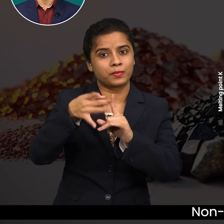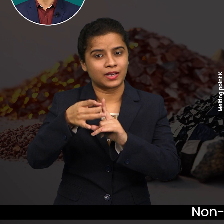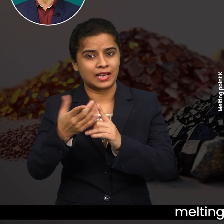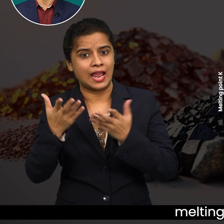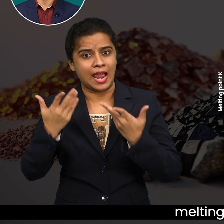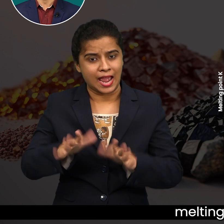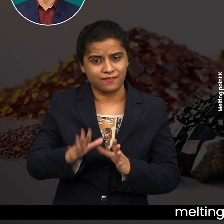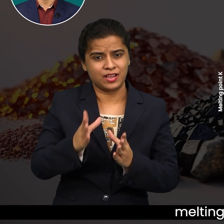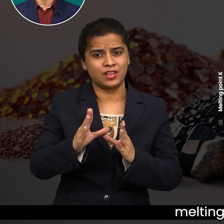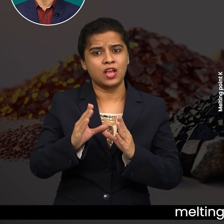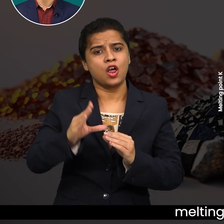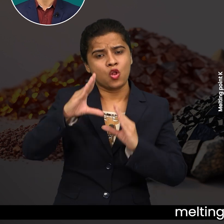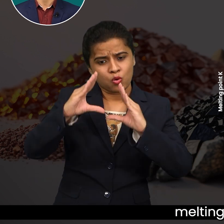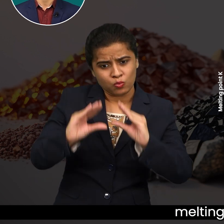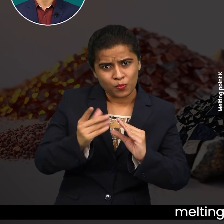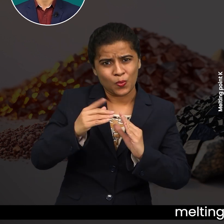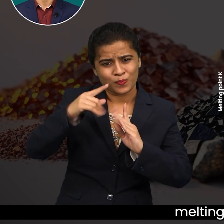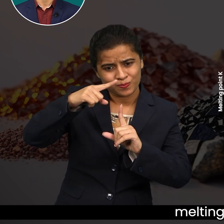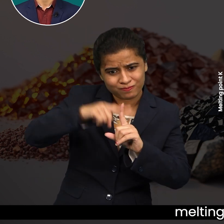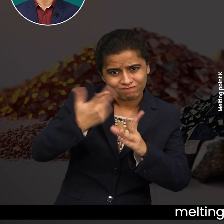Non-metals have low melting and boiling points.